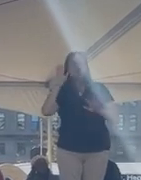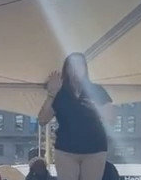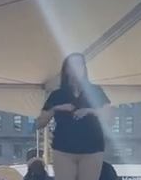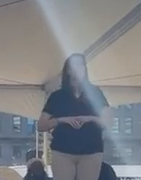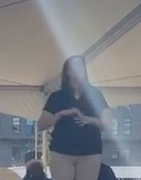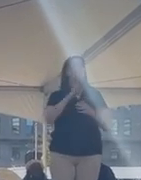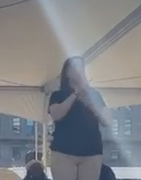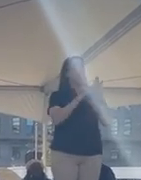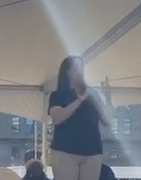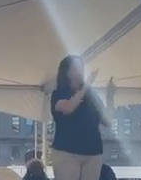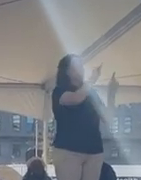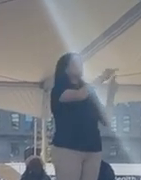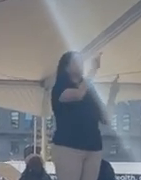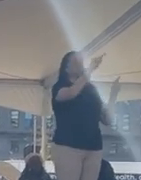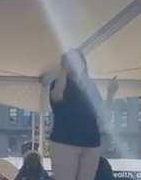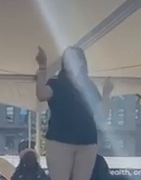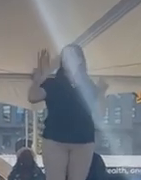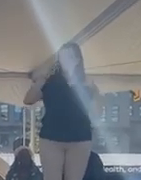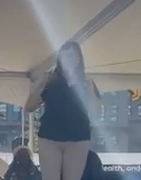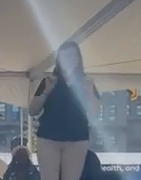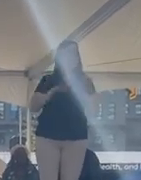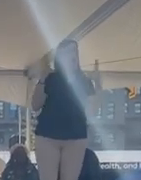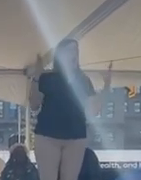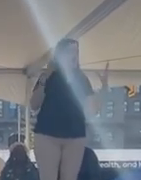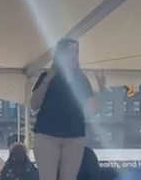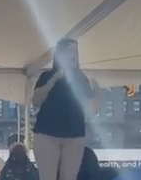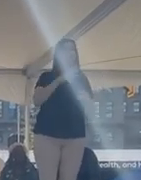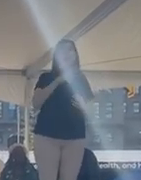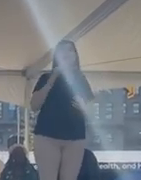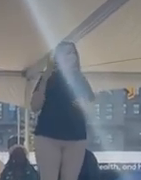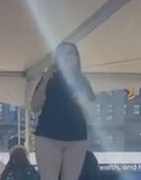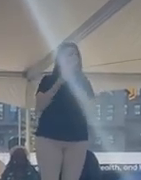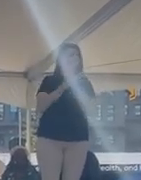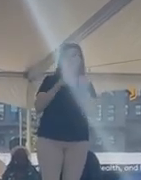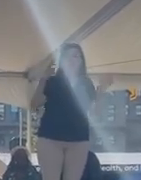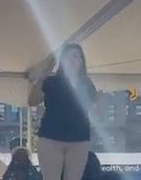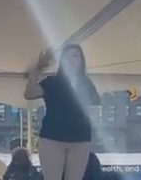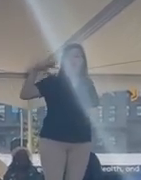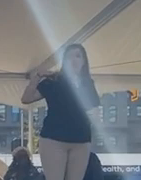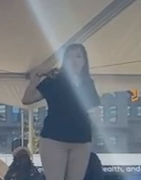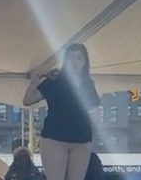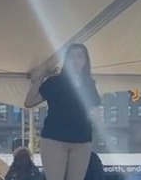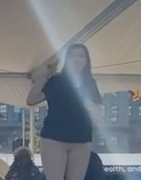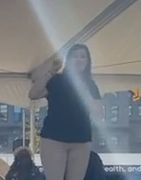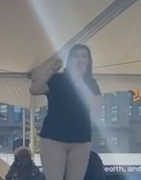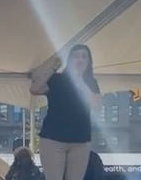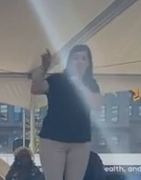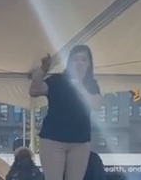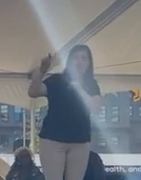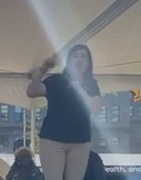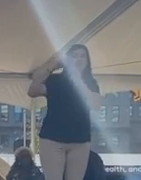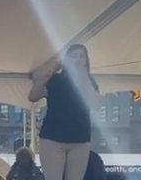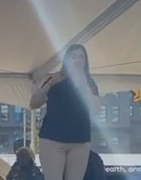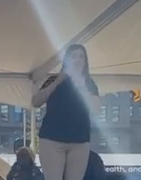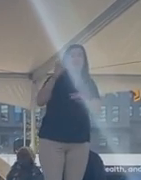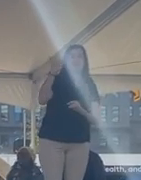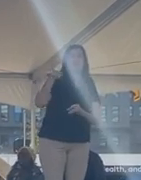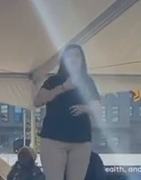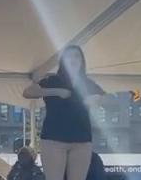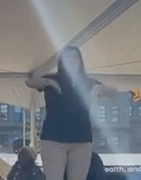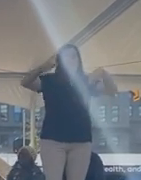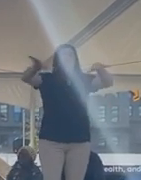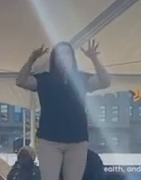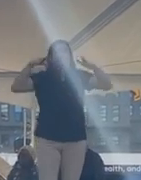stations will be open if you want to do a little of that, and if you want a free blue t-shirt, definitely visit tent number 3, because we'd like to get rid of the shirts.